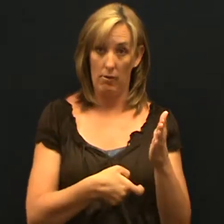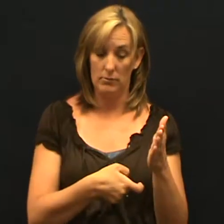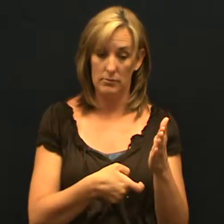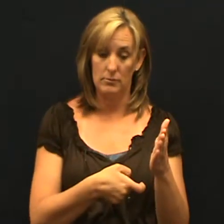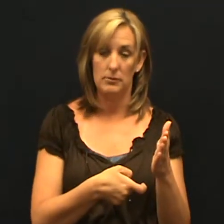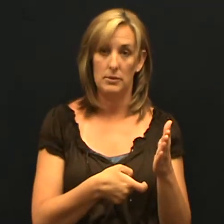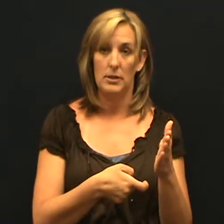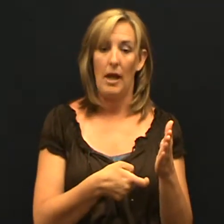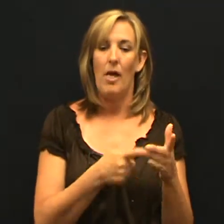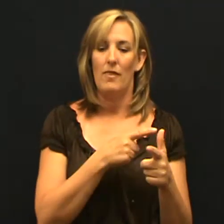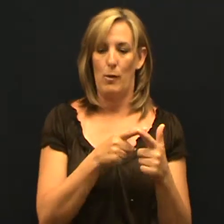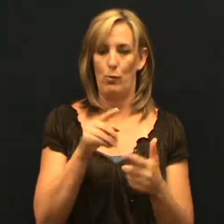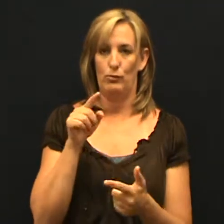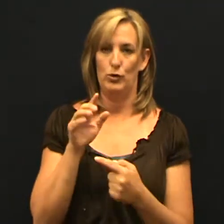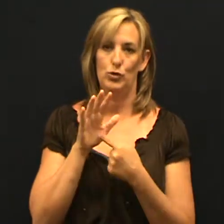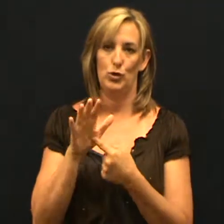our retained earnings section.